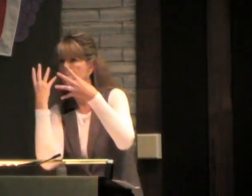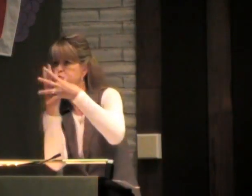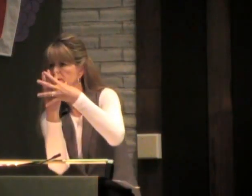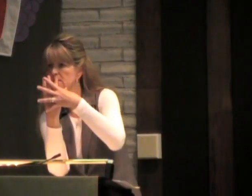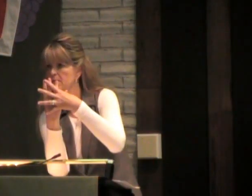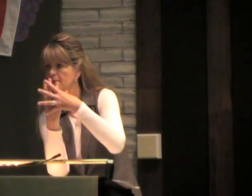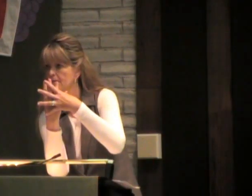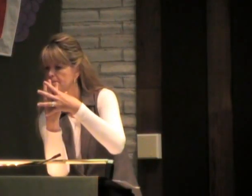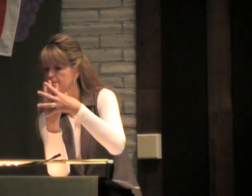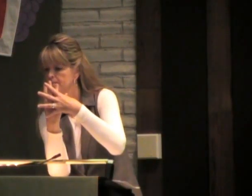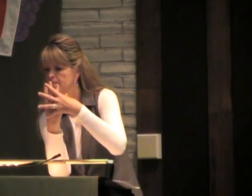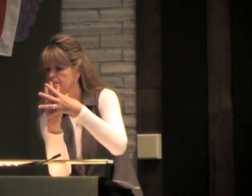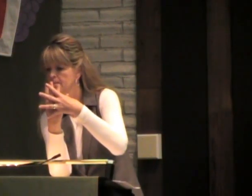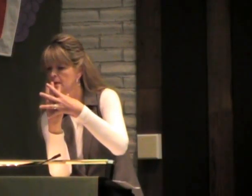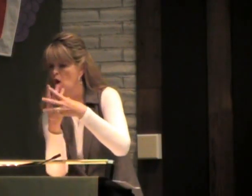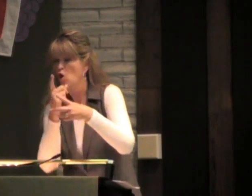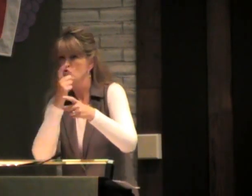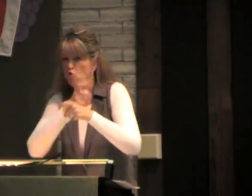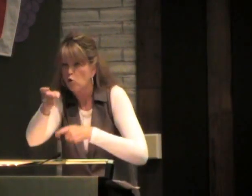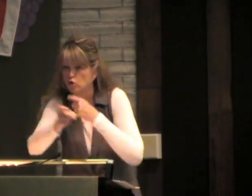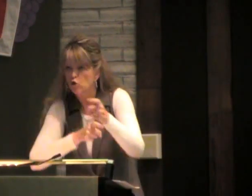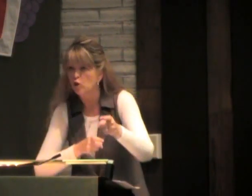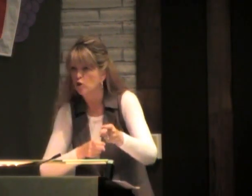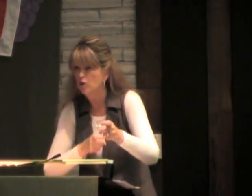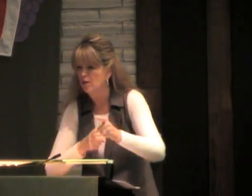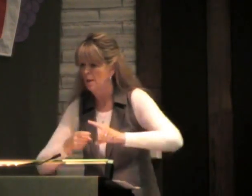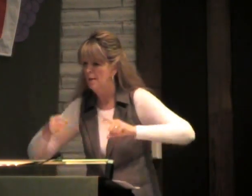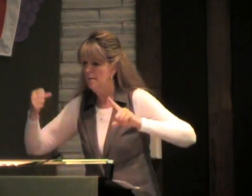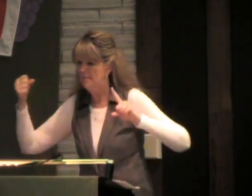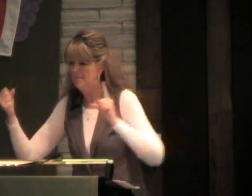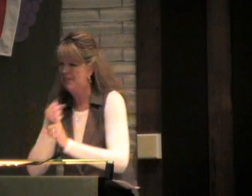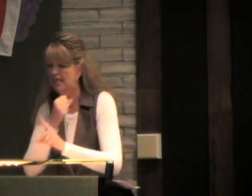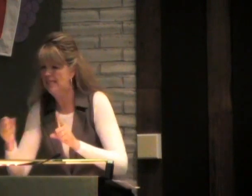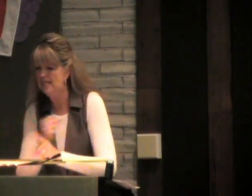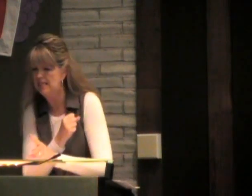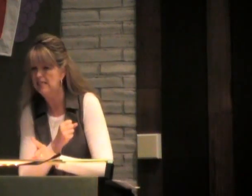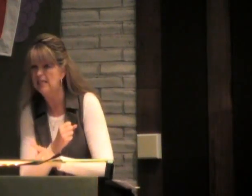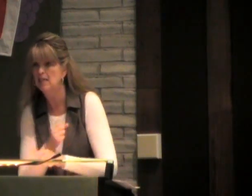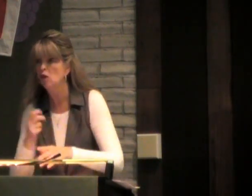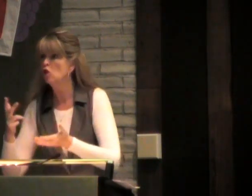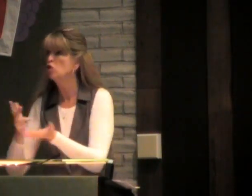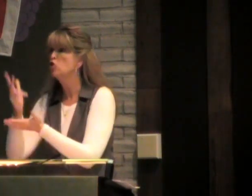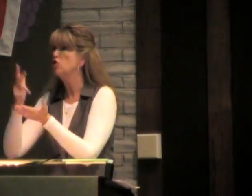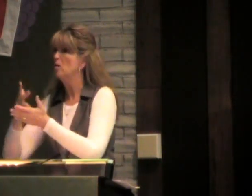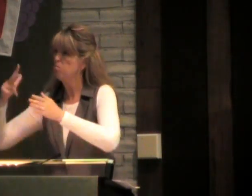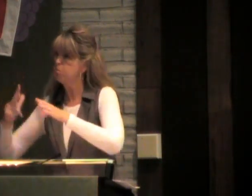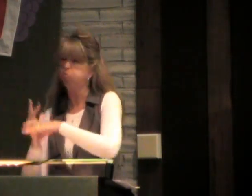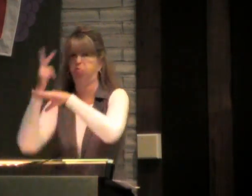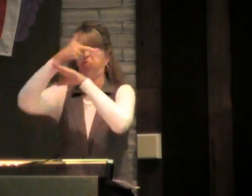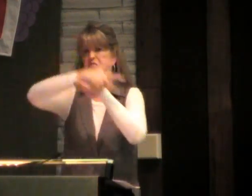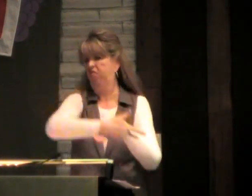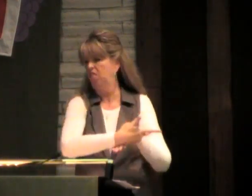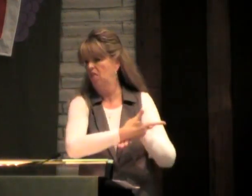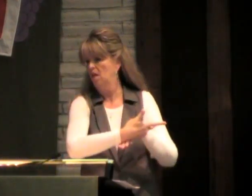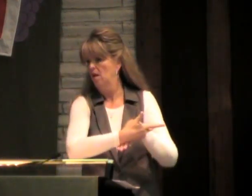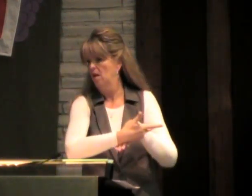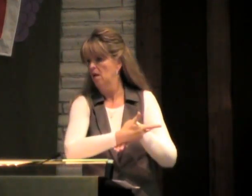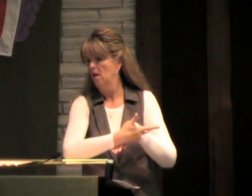Paul was suffering in prison. He was experiencing torture, beatings.